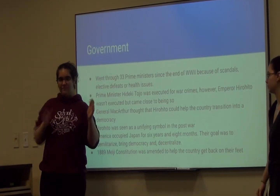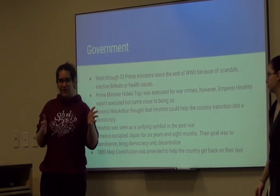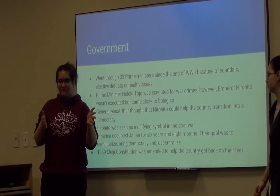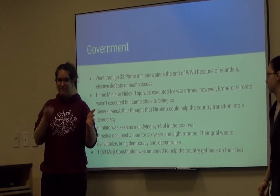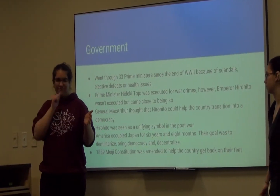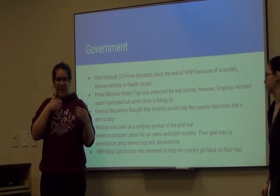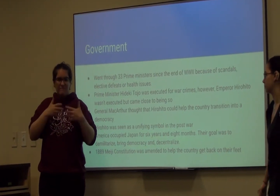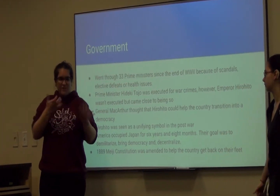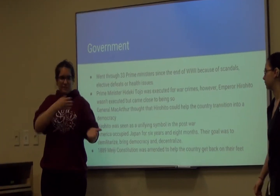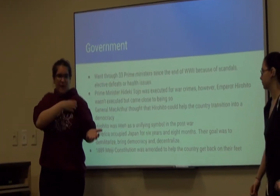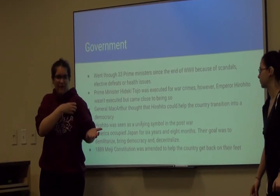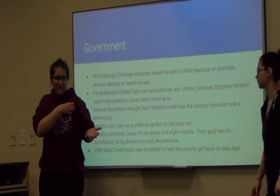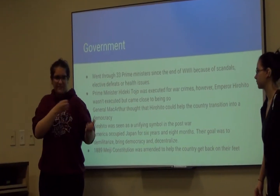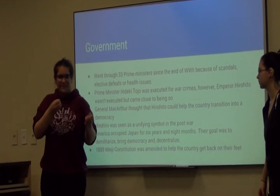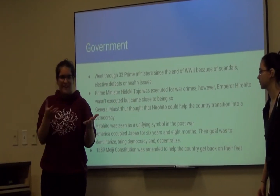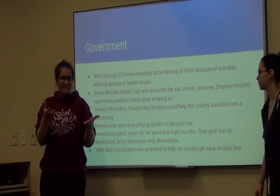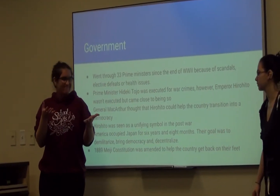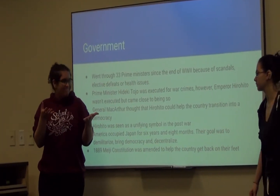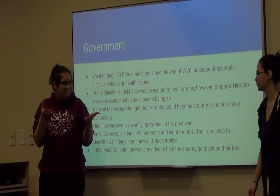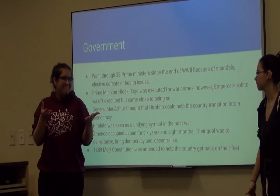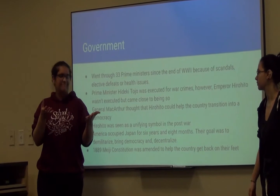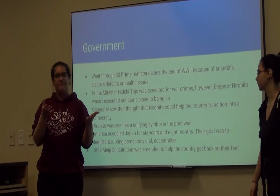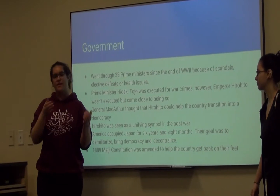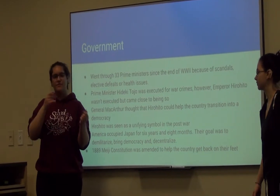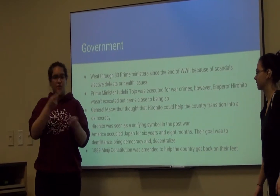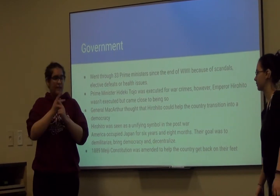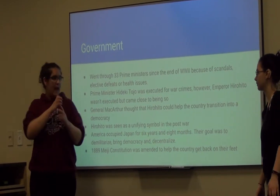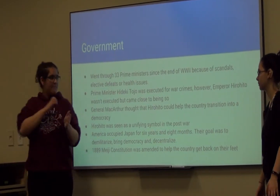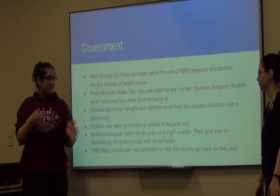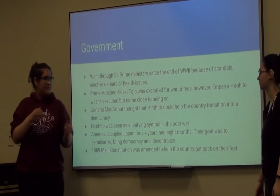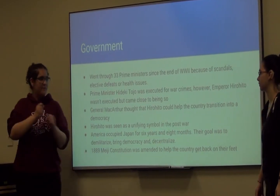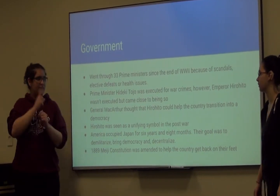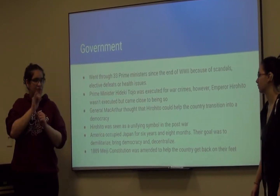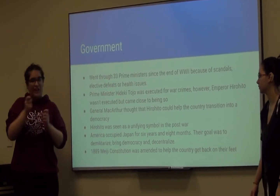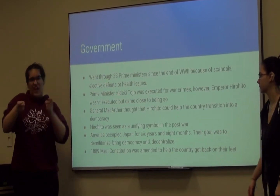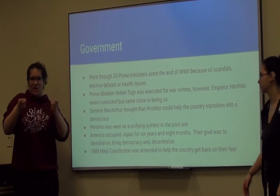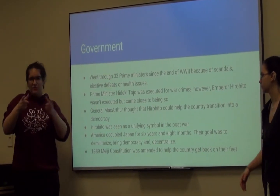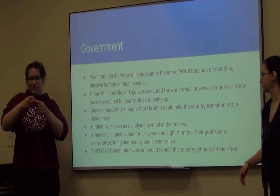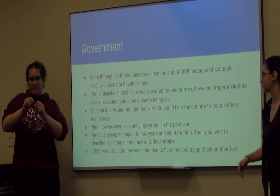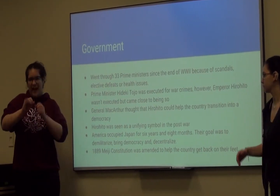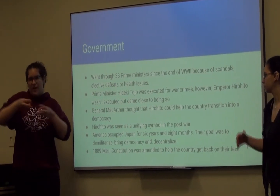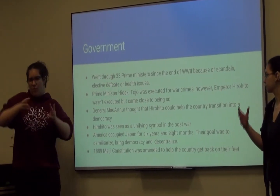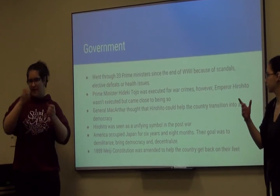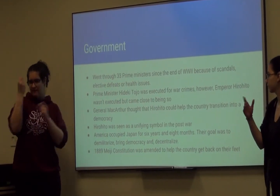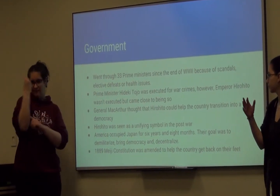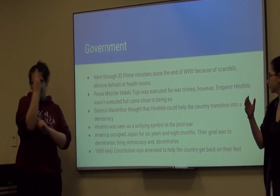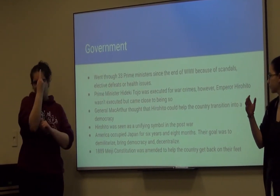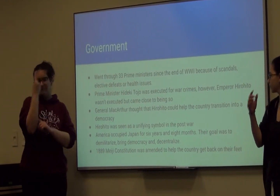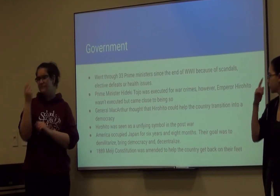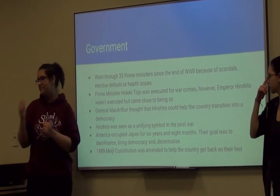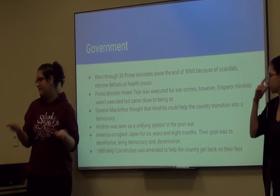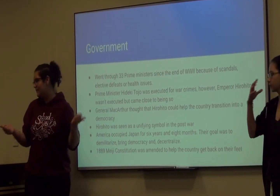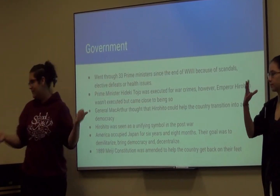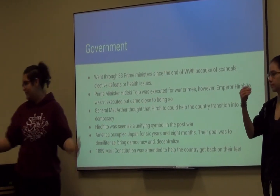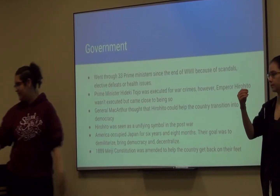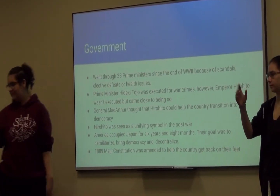was the prime minister, was the person who caused a lot of this. He didn't have as much power, and the emperor was going to be able to